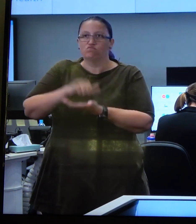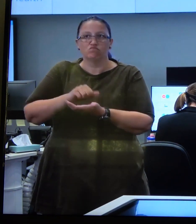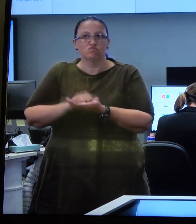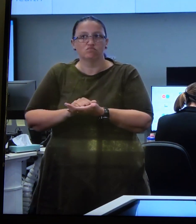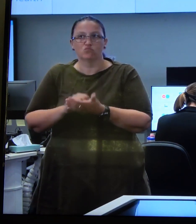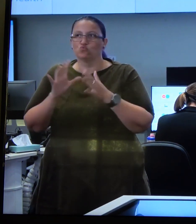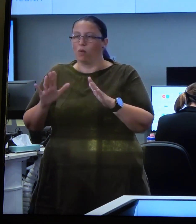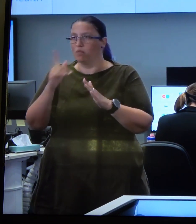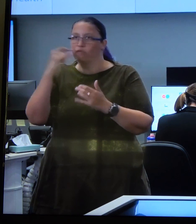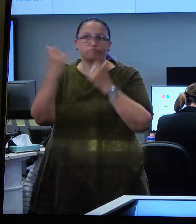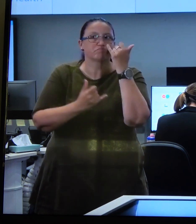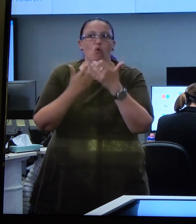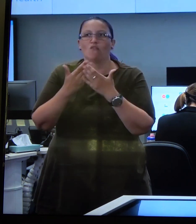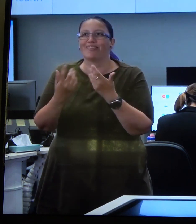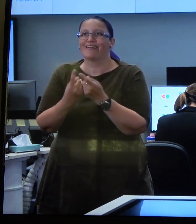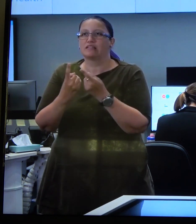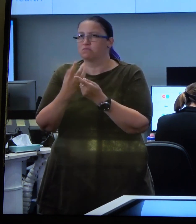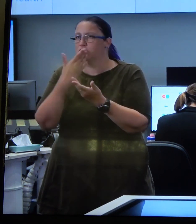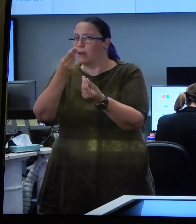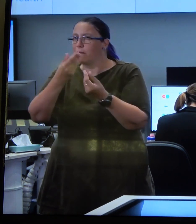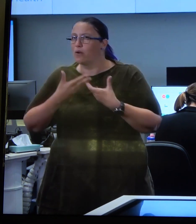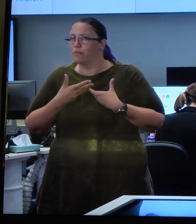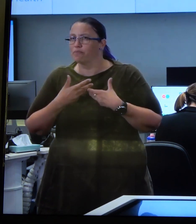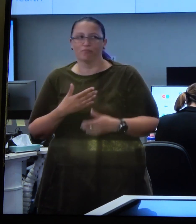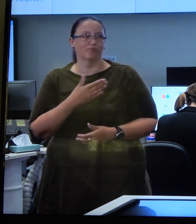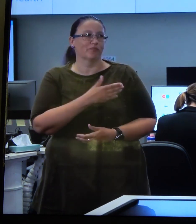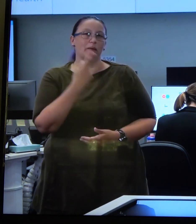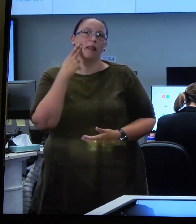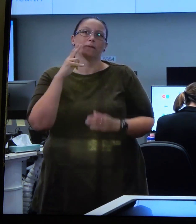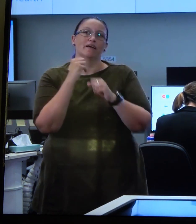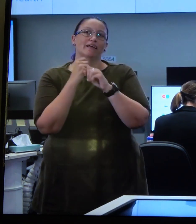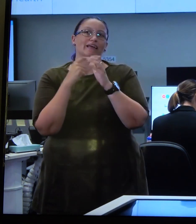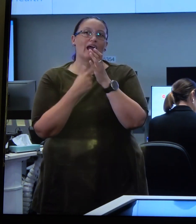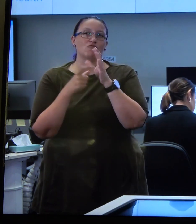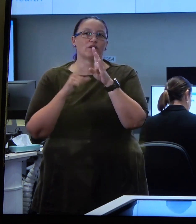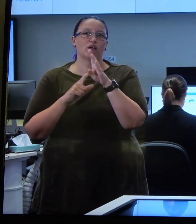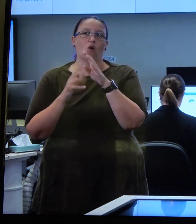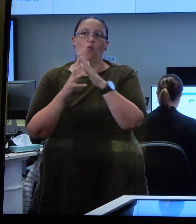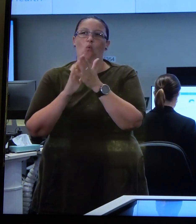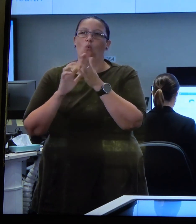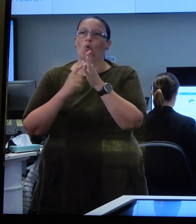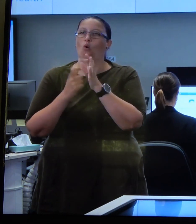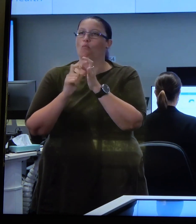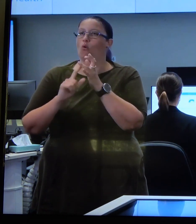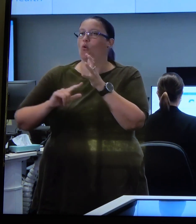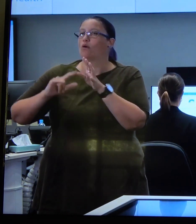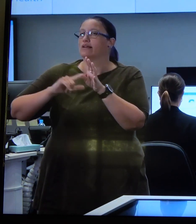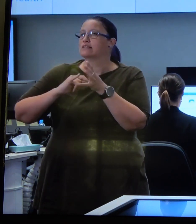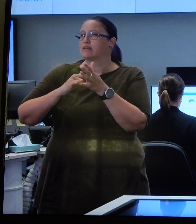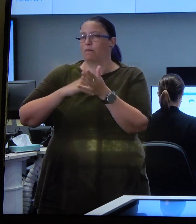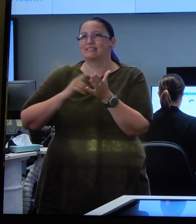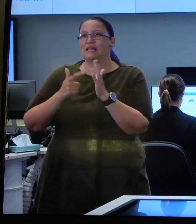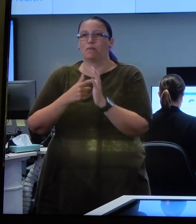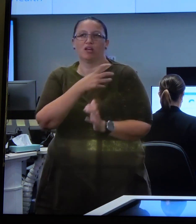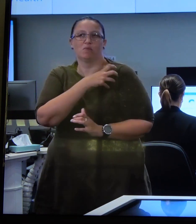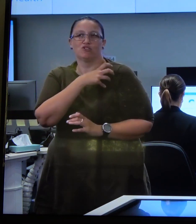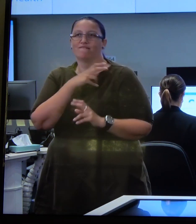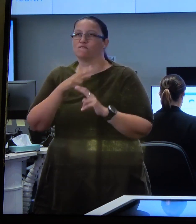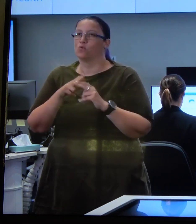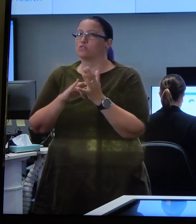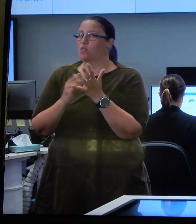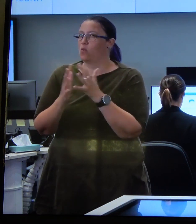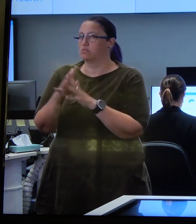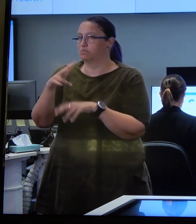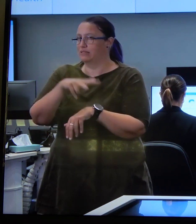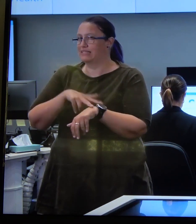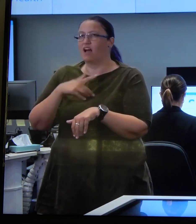Yeah, absolutely, and thank you. Gary Warboys, Deputy Commissioner of Police New South Wales, and I take on the role as the State